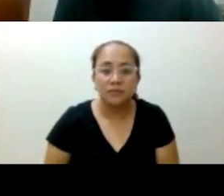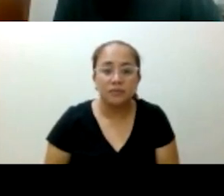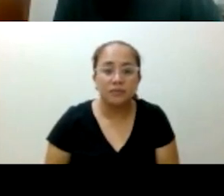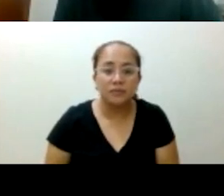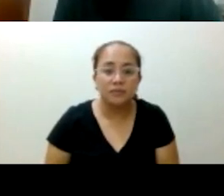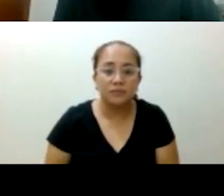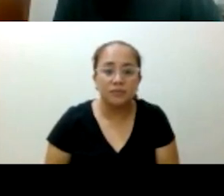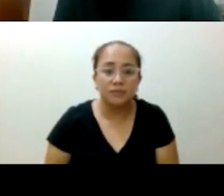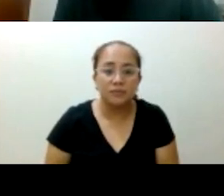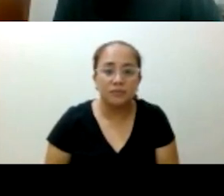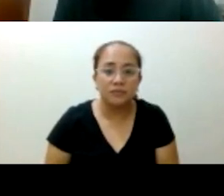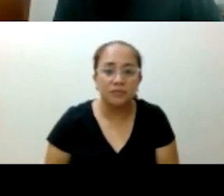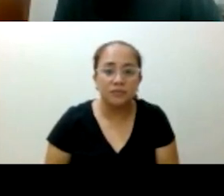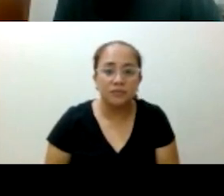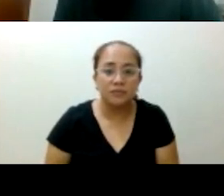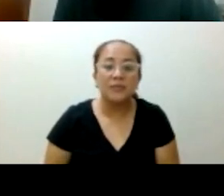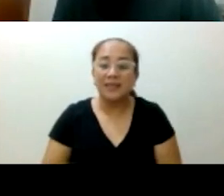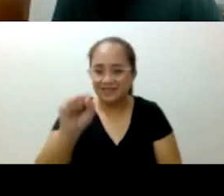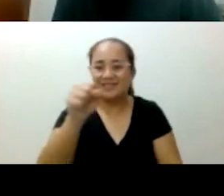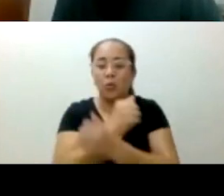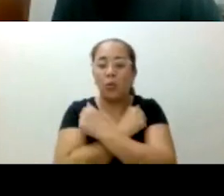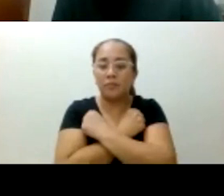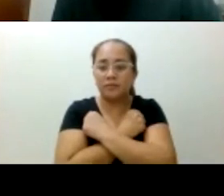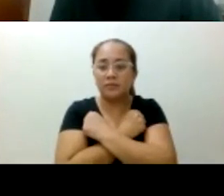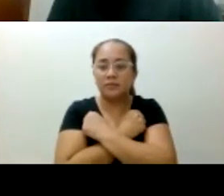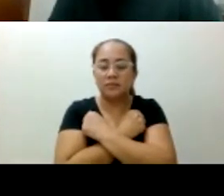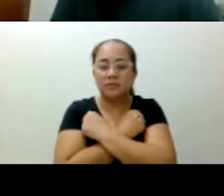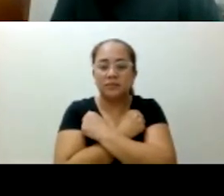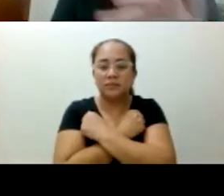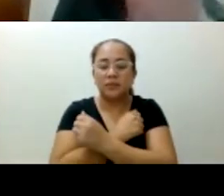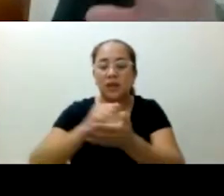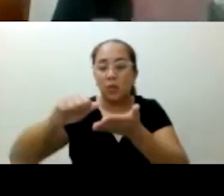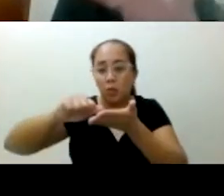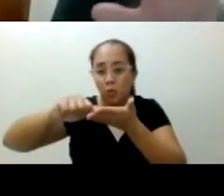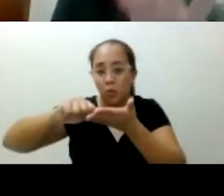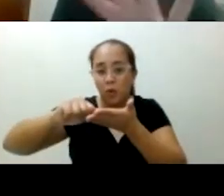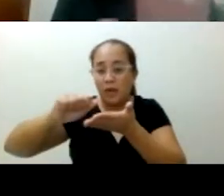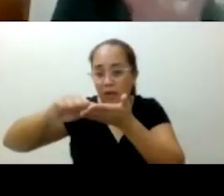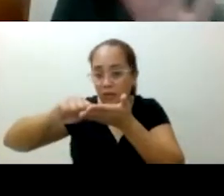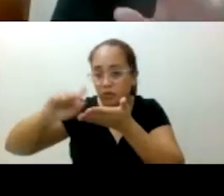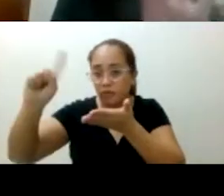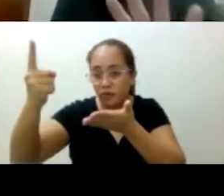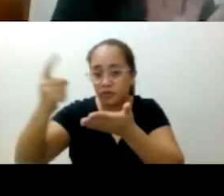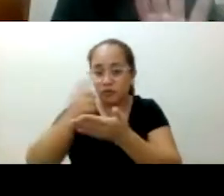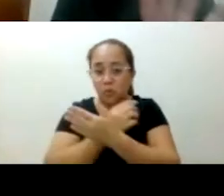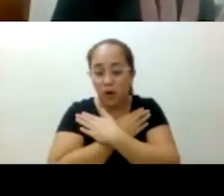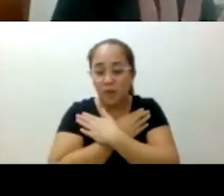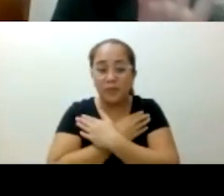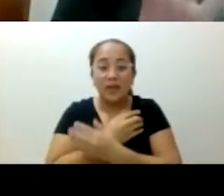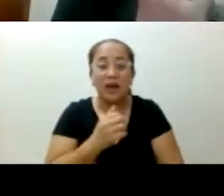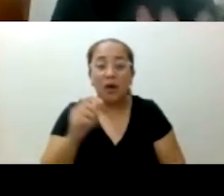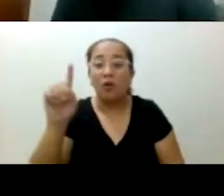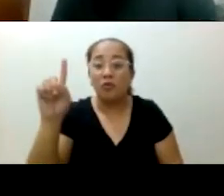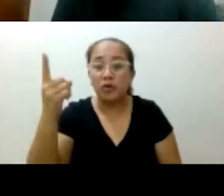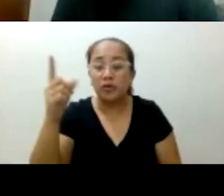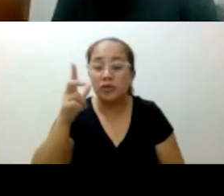Warm. Peeps is saying warm. Yes. Eraser and then warm. Now we haven't looked at the non-dominant hand shape yet. We're